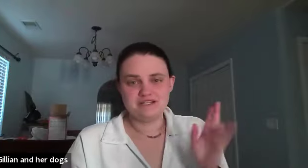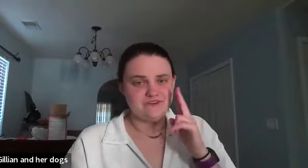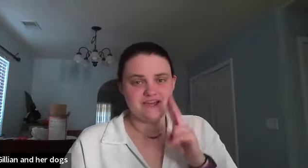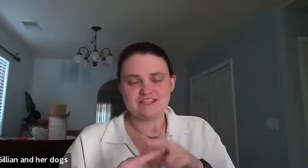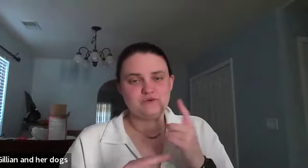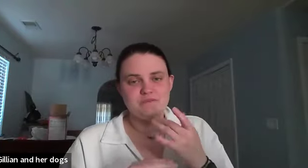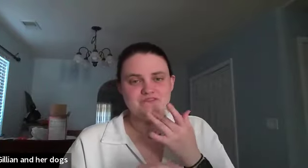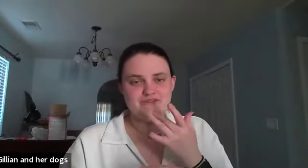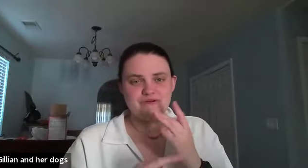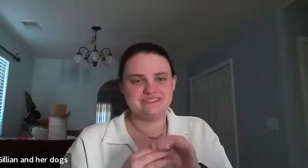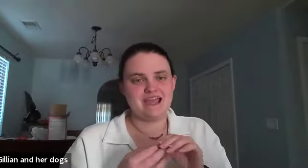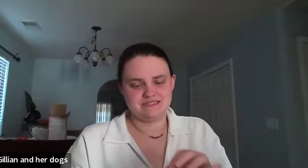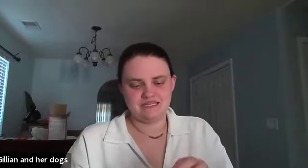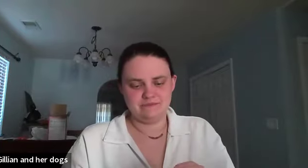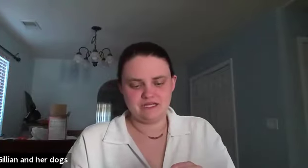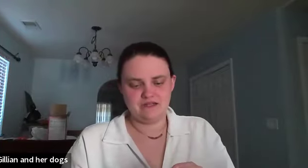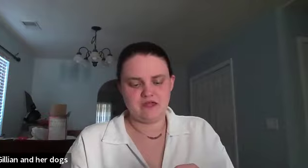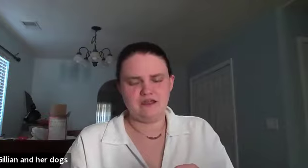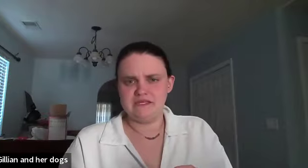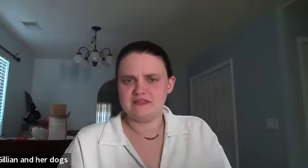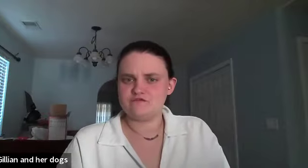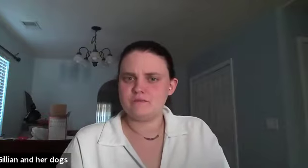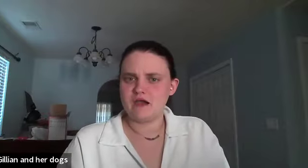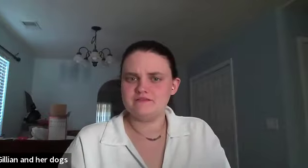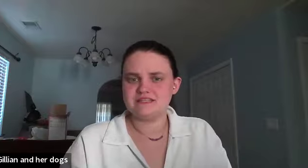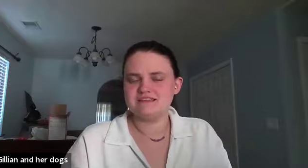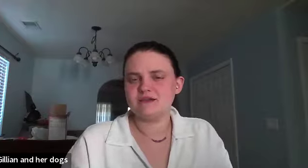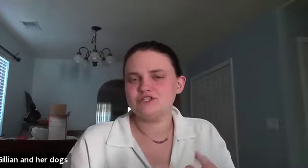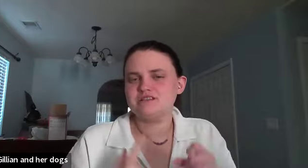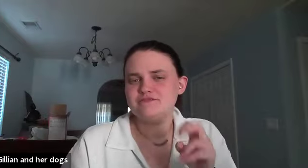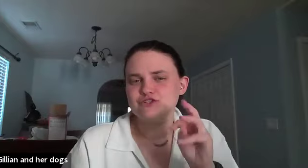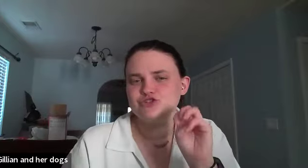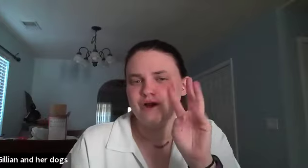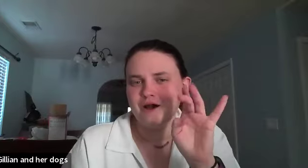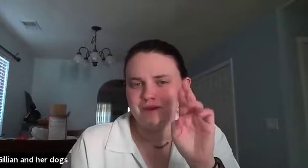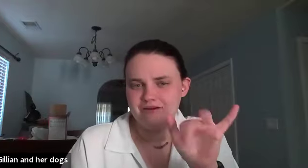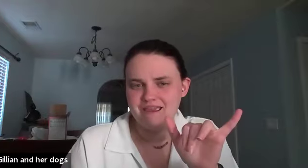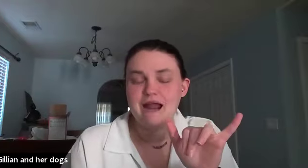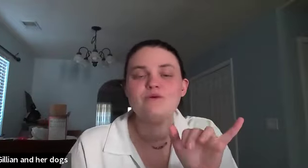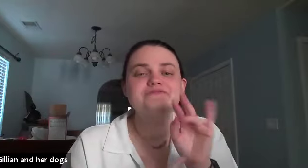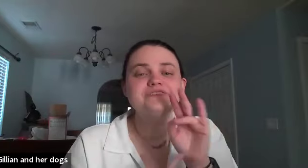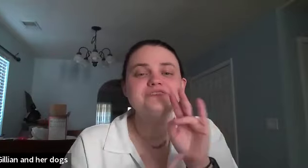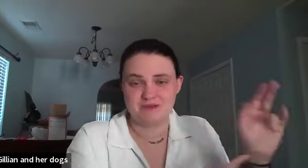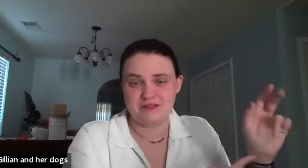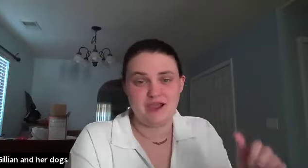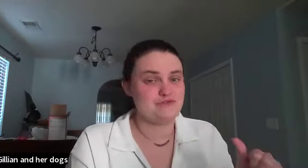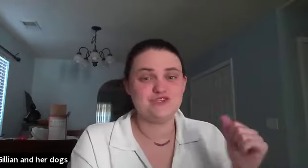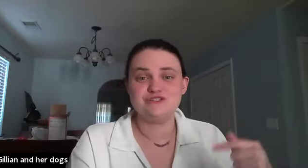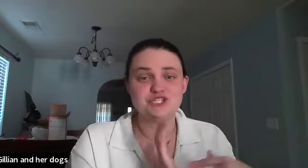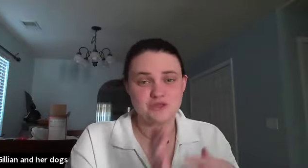always fun. That's like one of my favorite ones to ask anybody that I meet that's from out of the States. Like, what's your sign for strawberry? And I will finger spell it. I refuse to